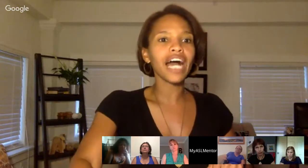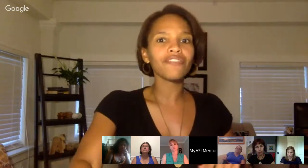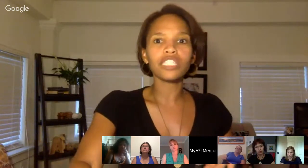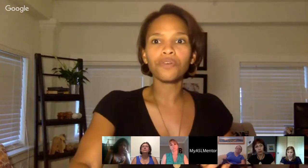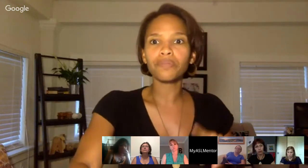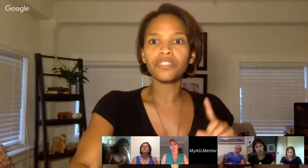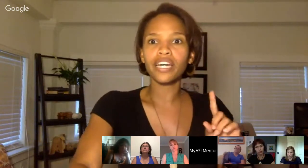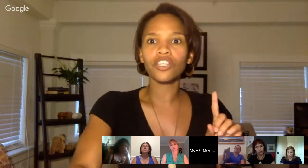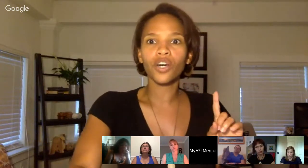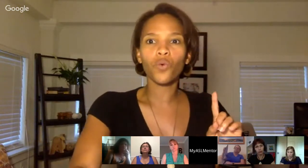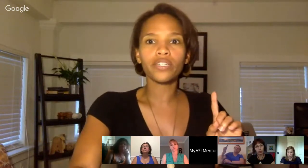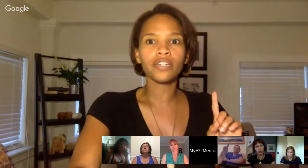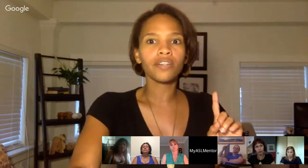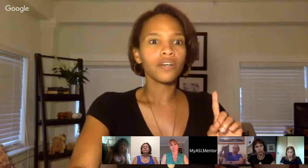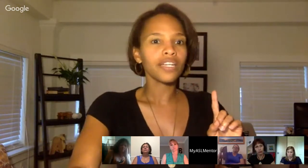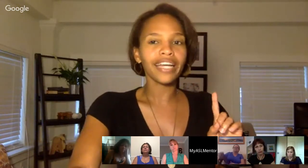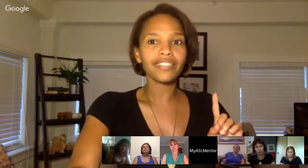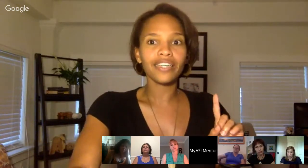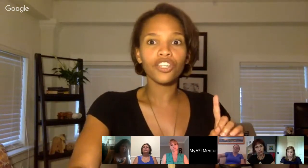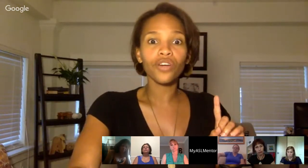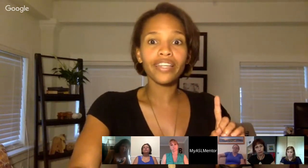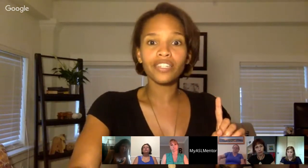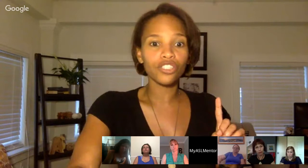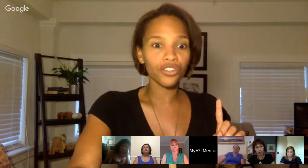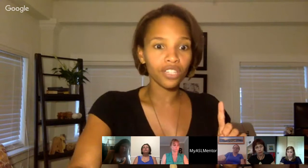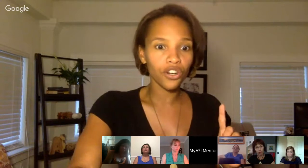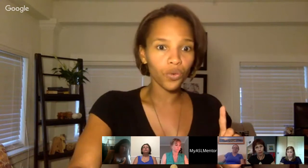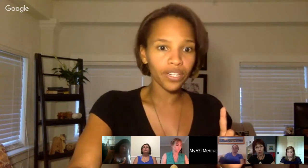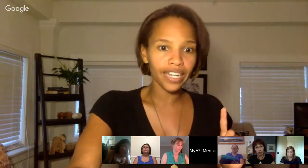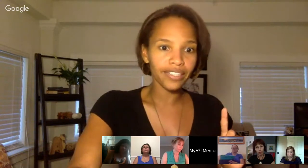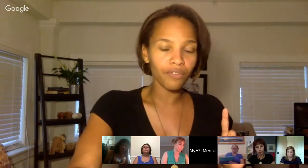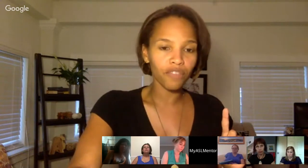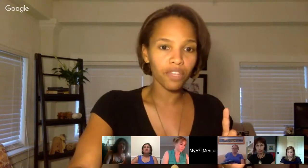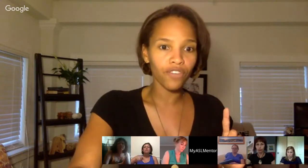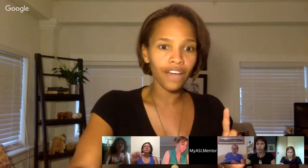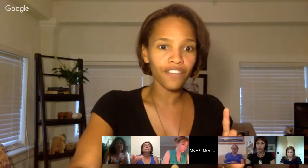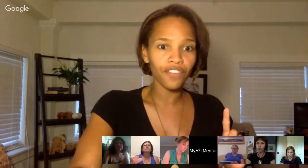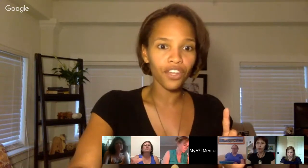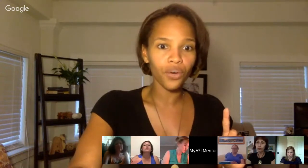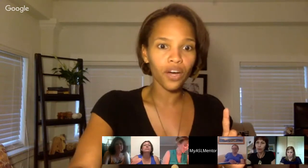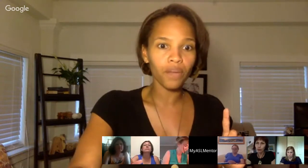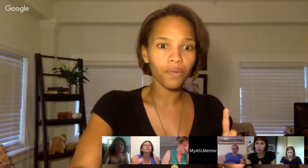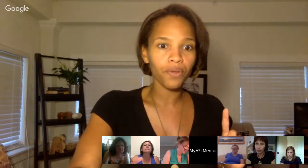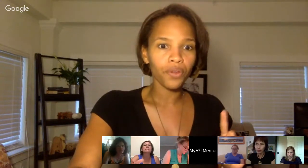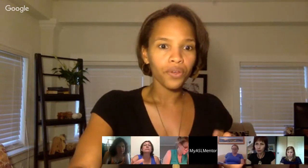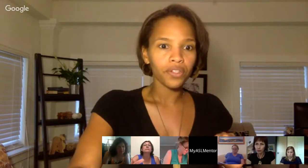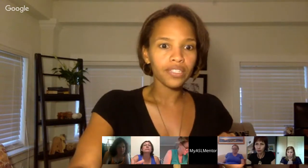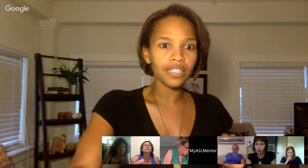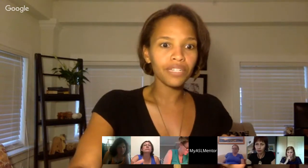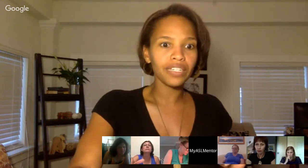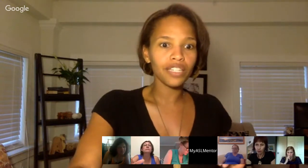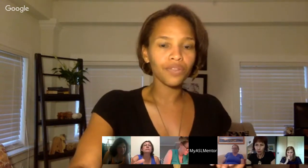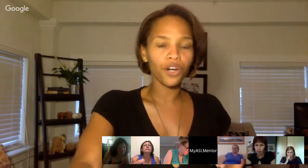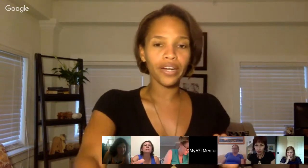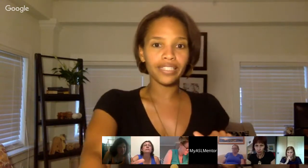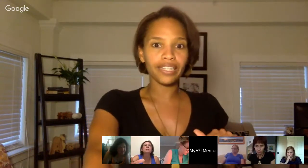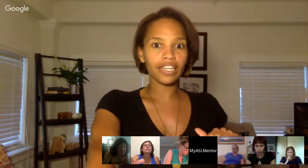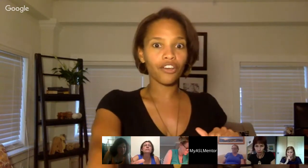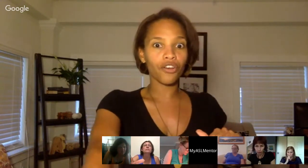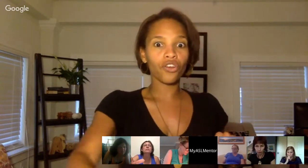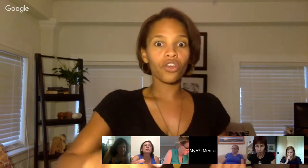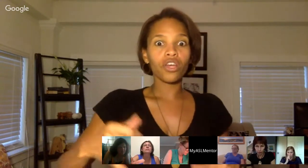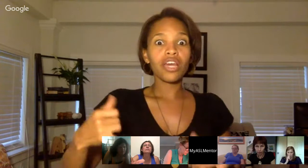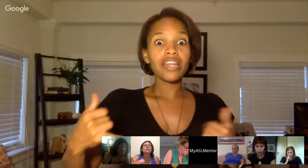now that I have experience, let me take a look at 119, and you guys can certainly go to 119 with me if you have the video up. Let's see what he does with